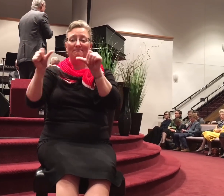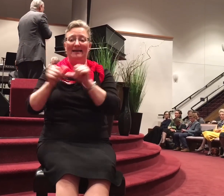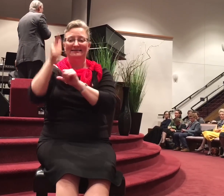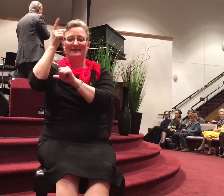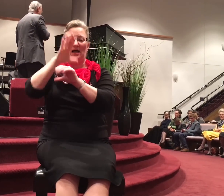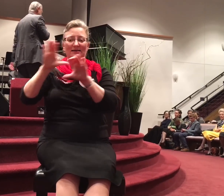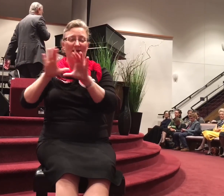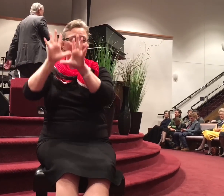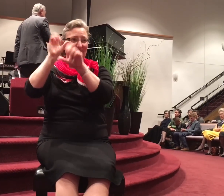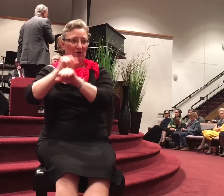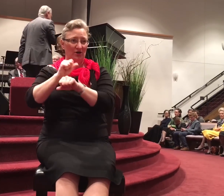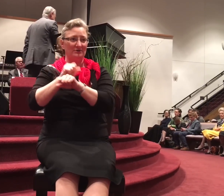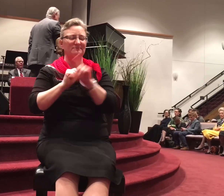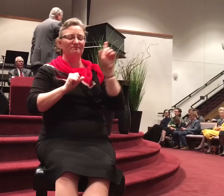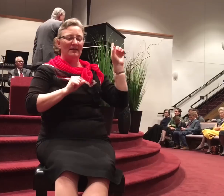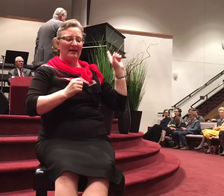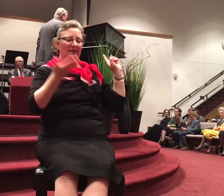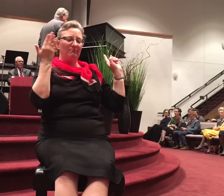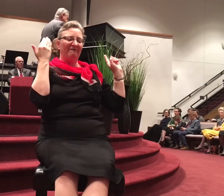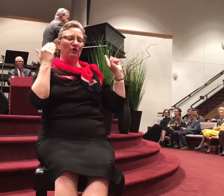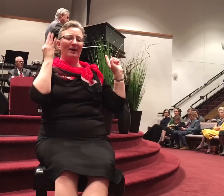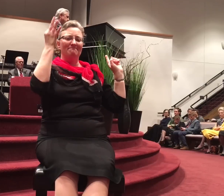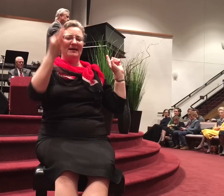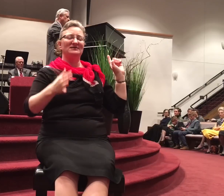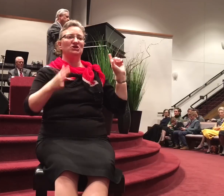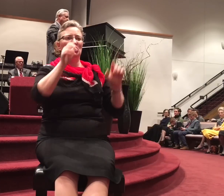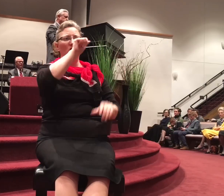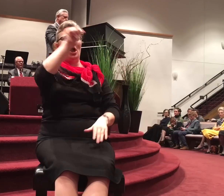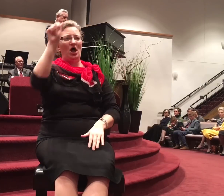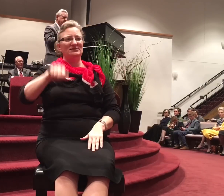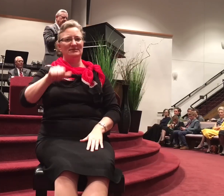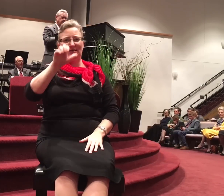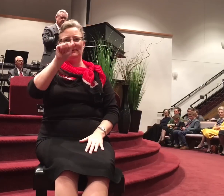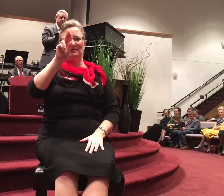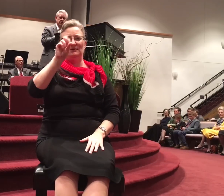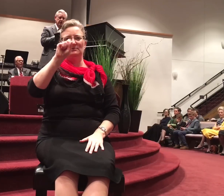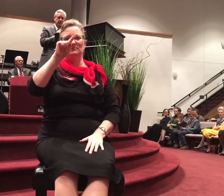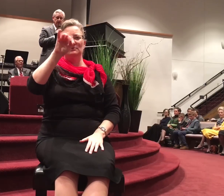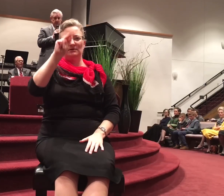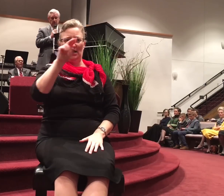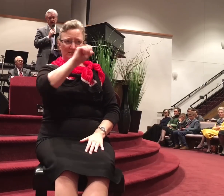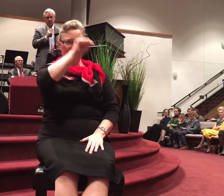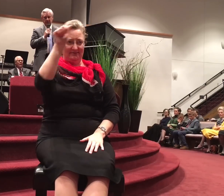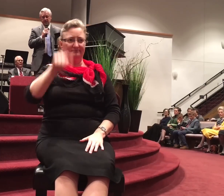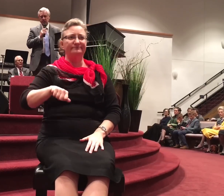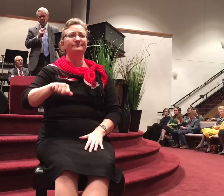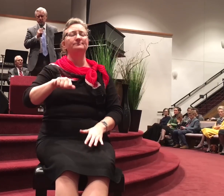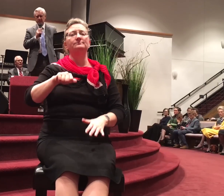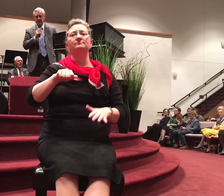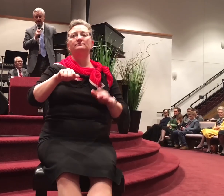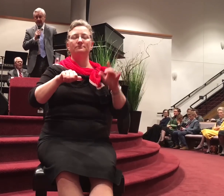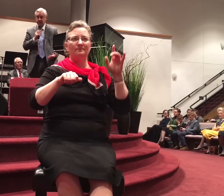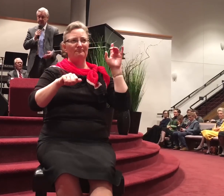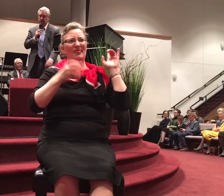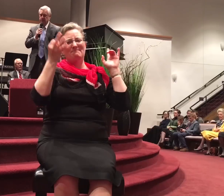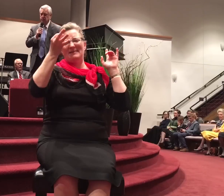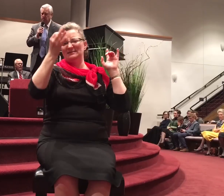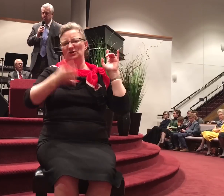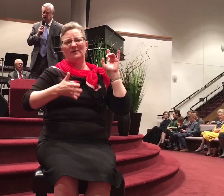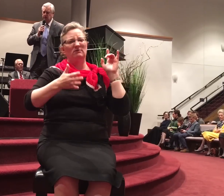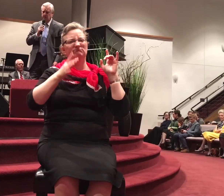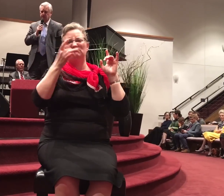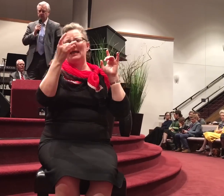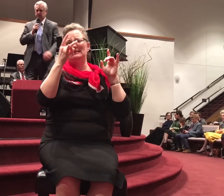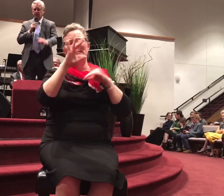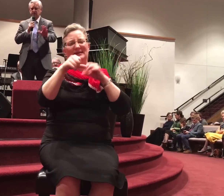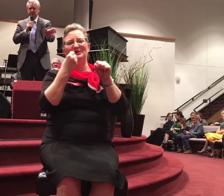years ago, my wife and I started a church there. 1992, we pastored 18 years until I was elected general superintendent and had to resign the